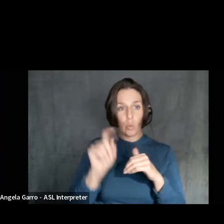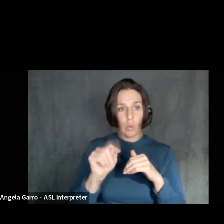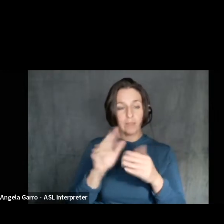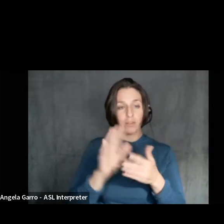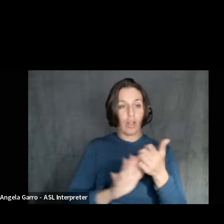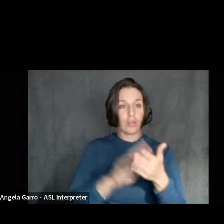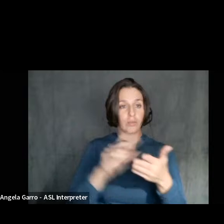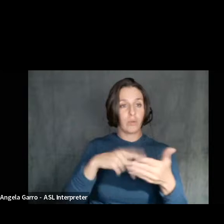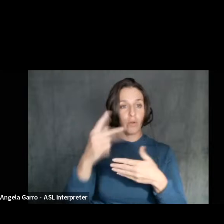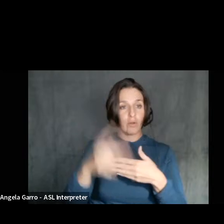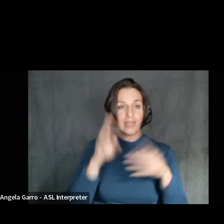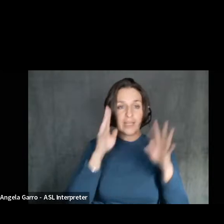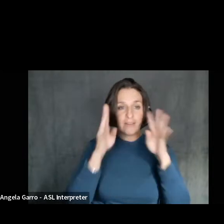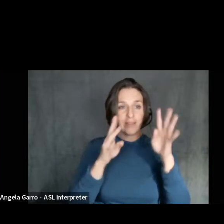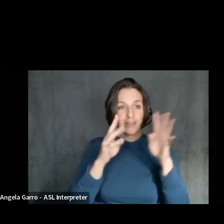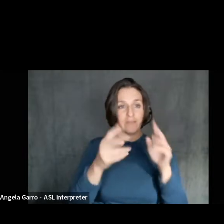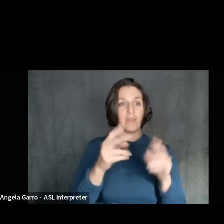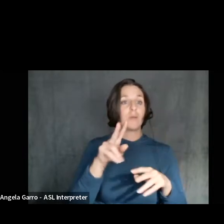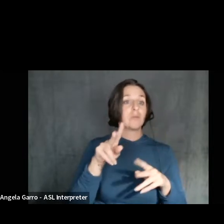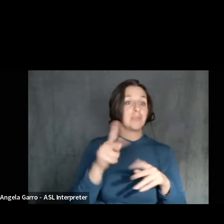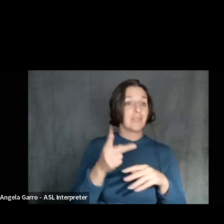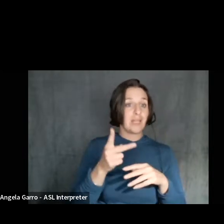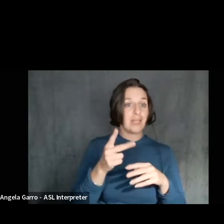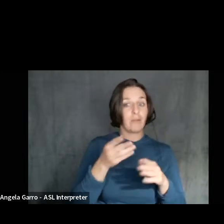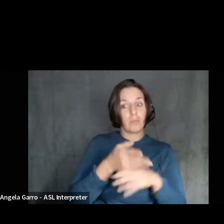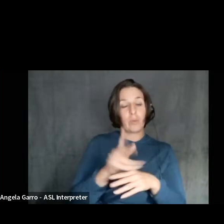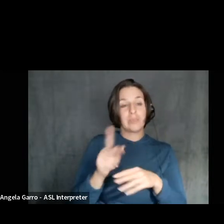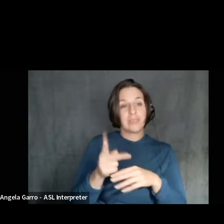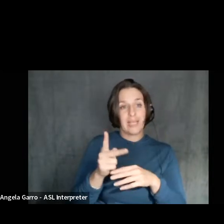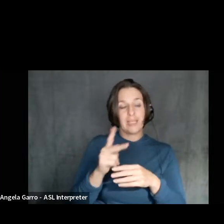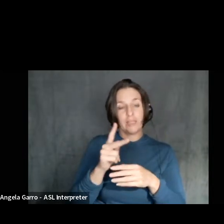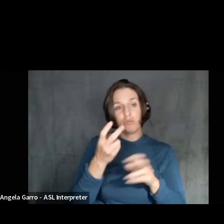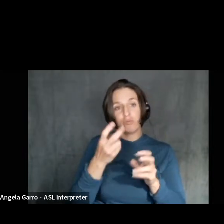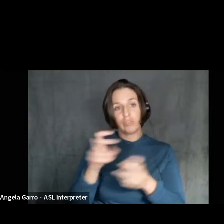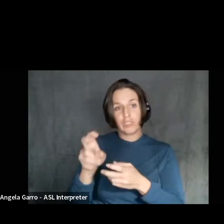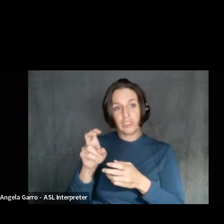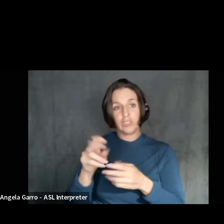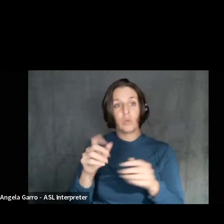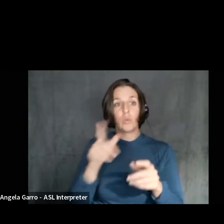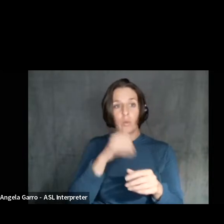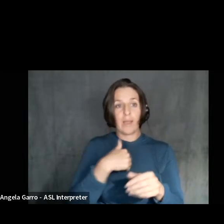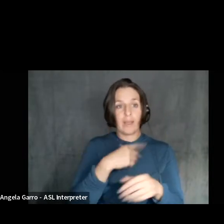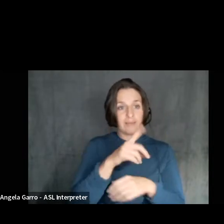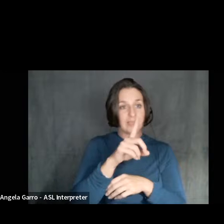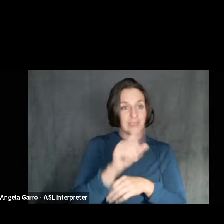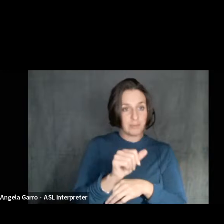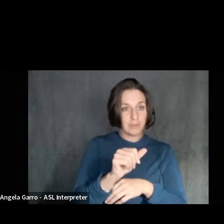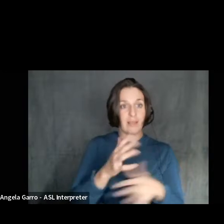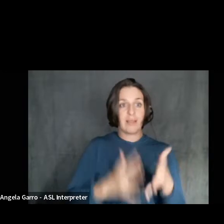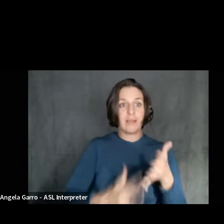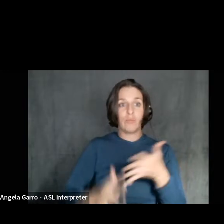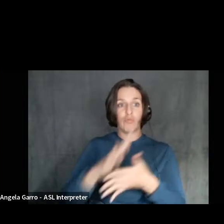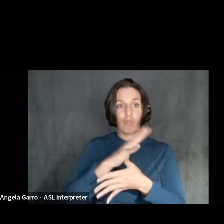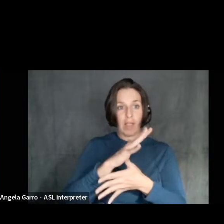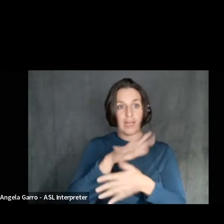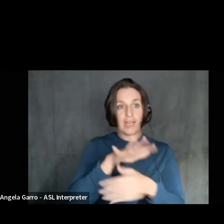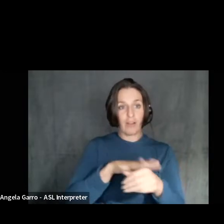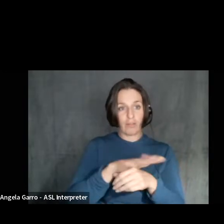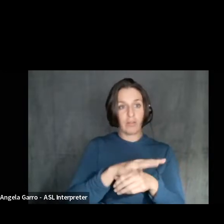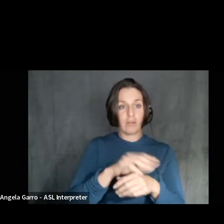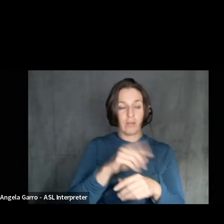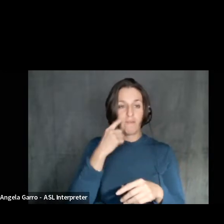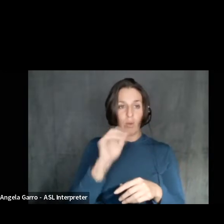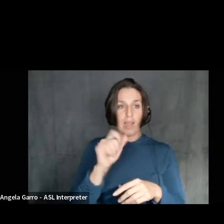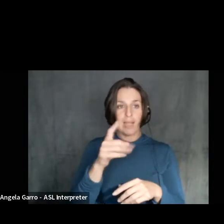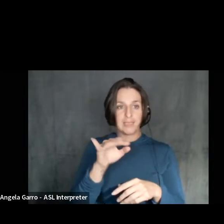innovative post-secondary transition supports and programs for students with disabilities, which is a priority area for the AXE. The